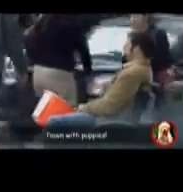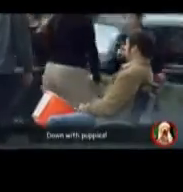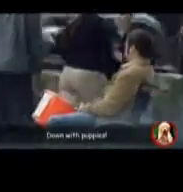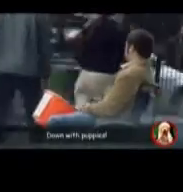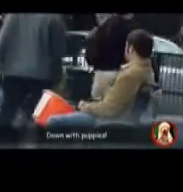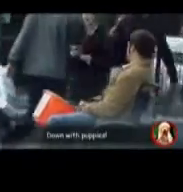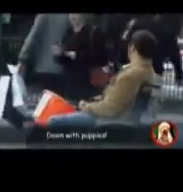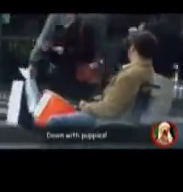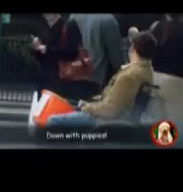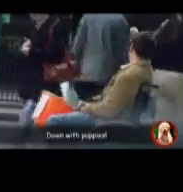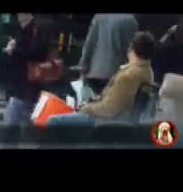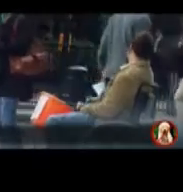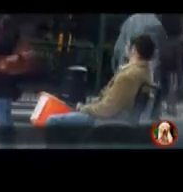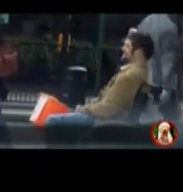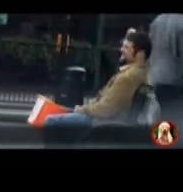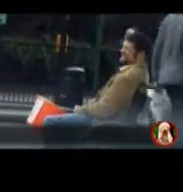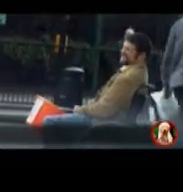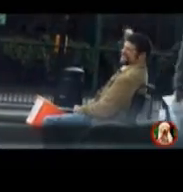Down with puppies.